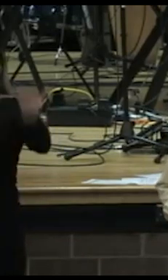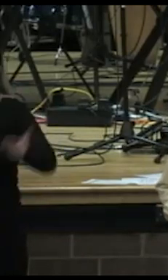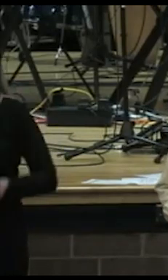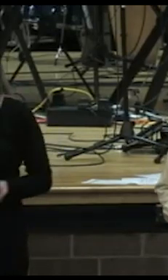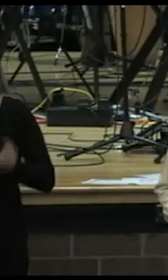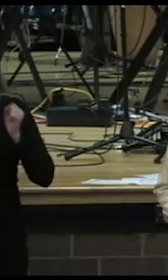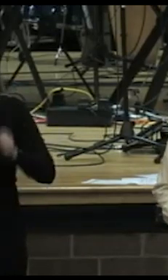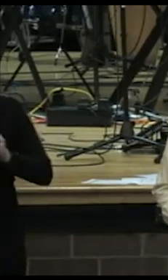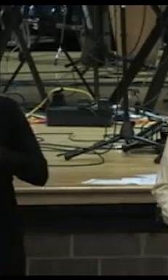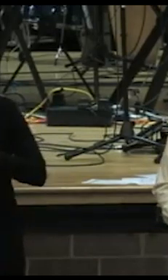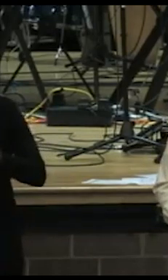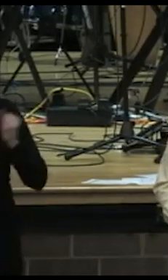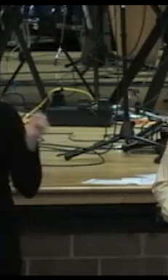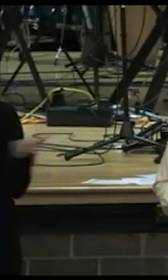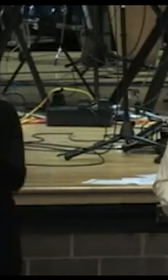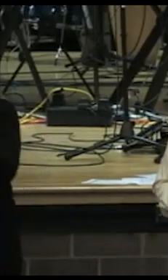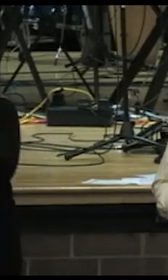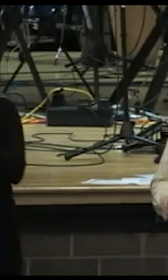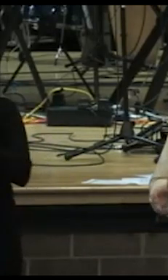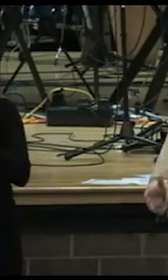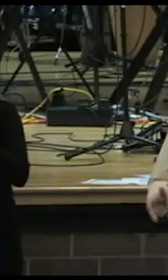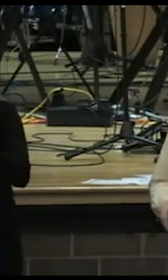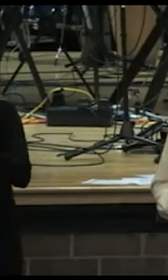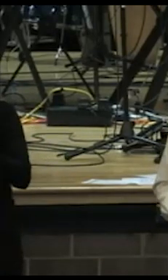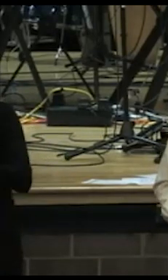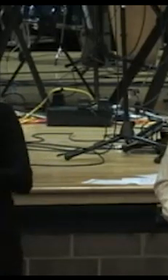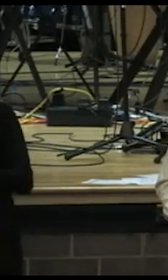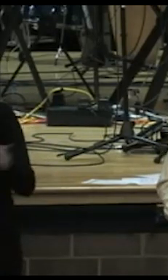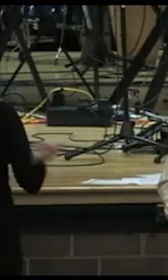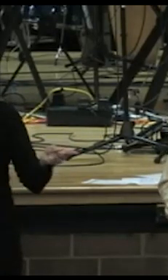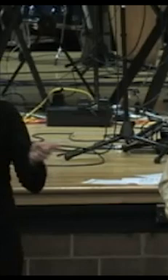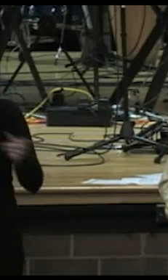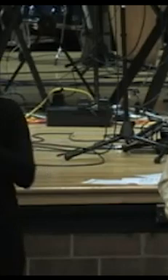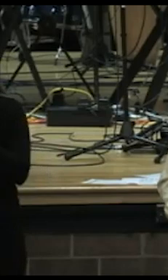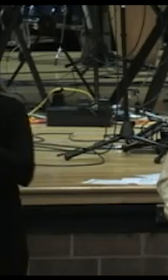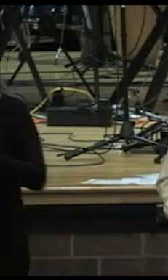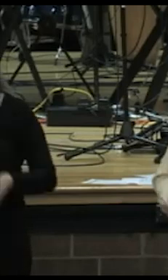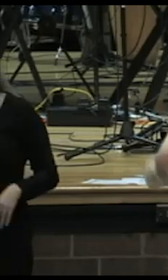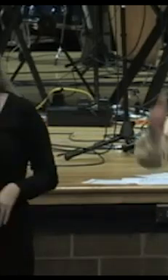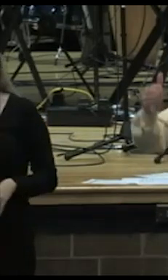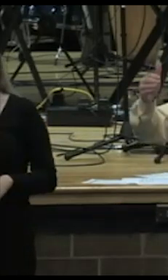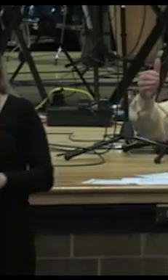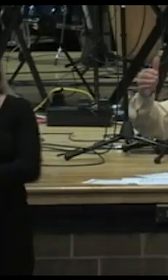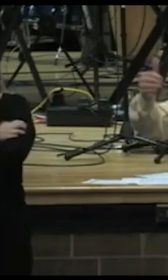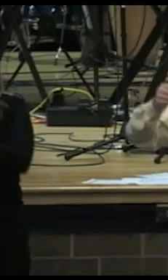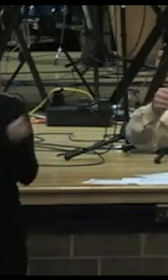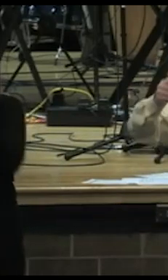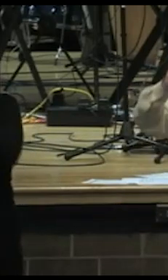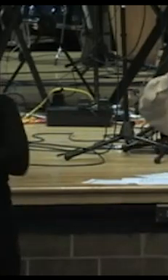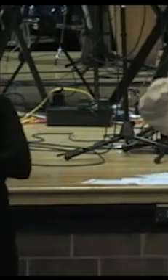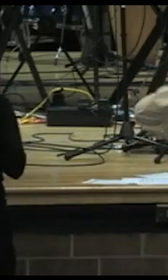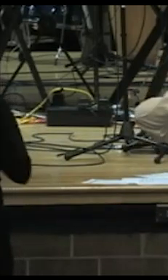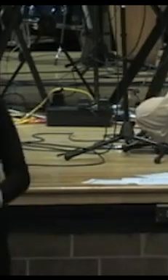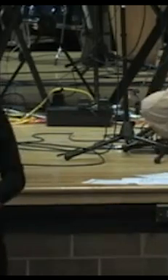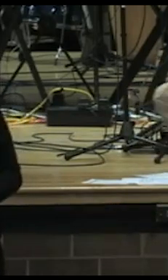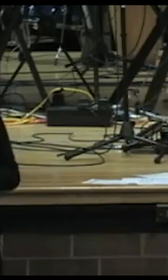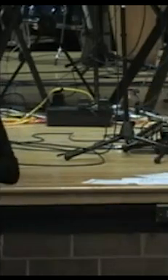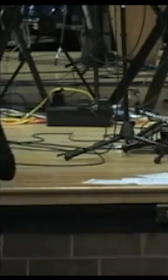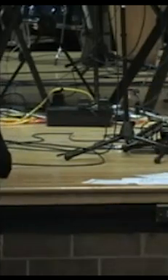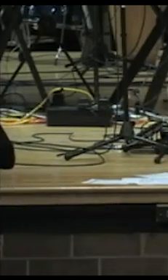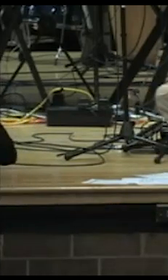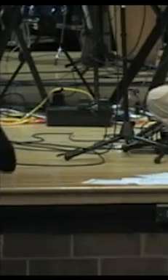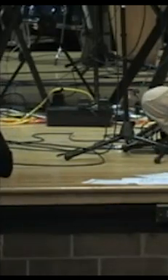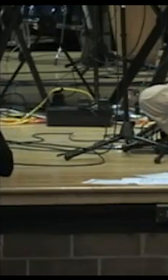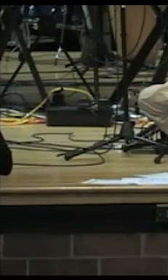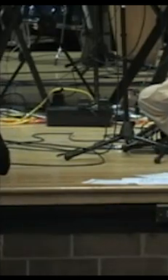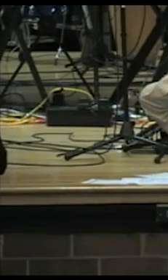everybody prayed those prayers every week for their families, for their lives, and for the church? And in the sheet that you can get from the website